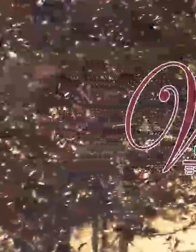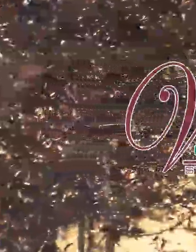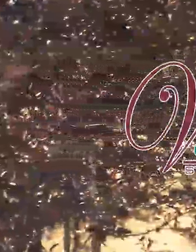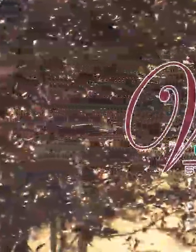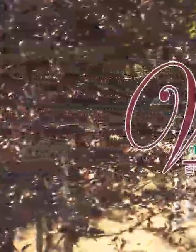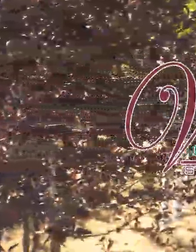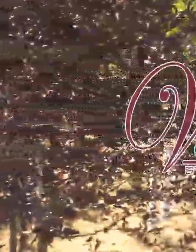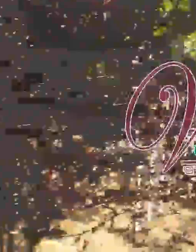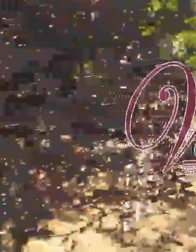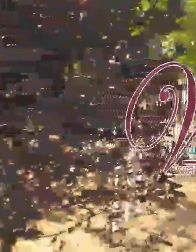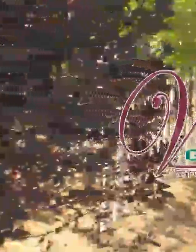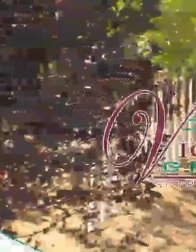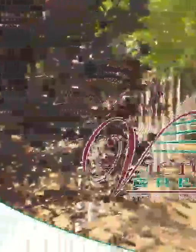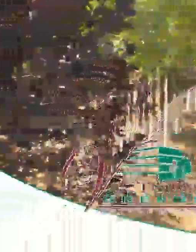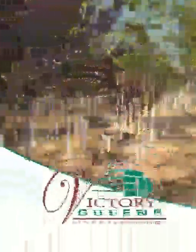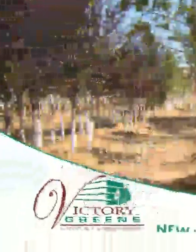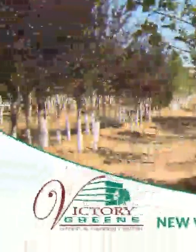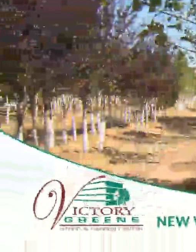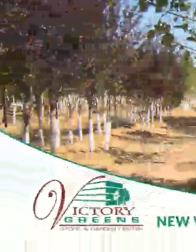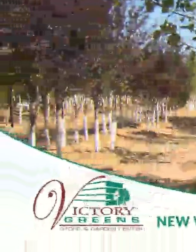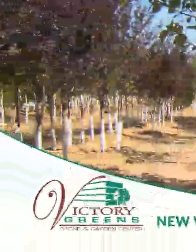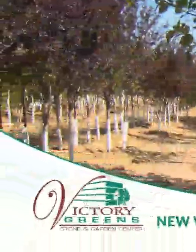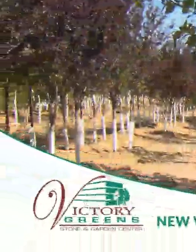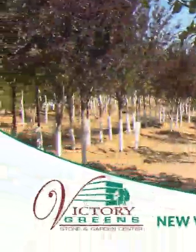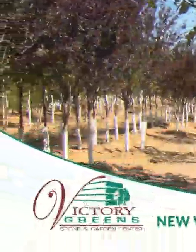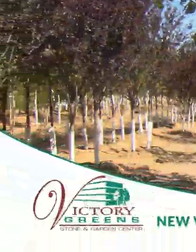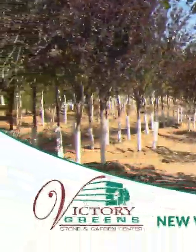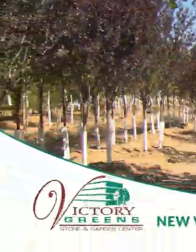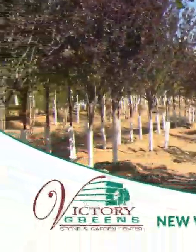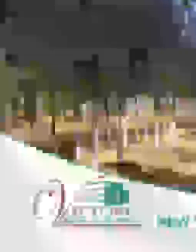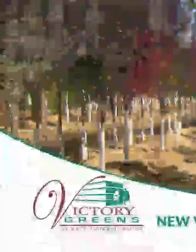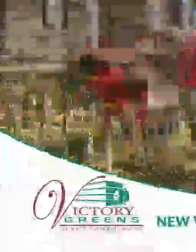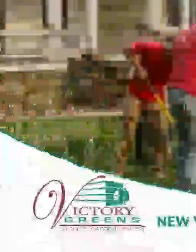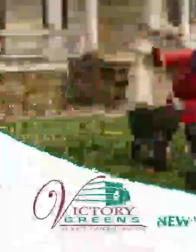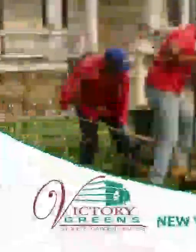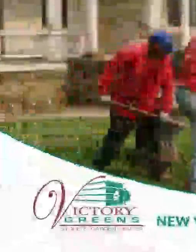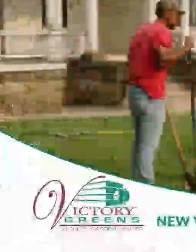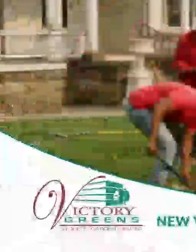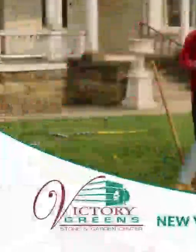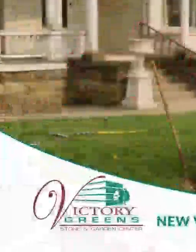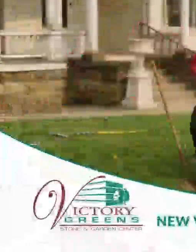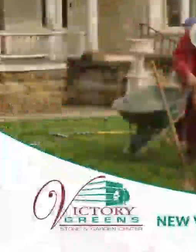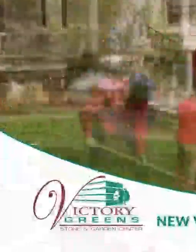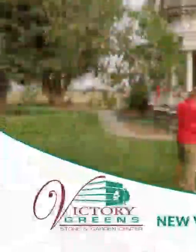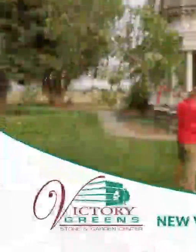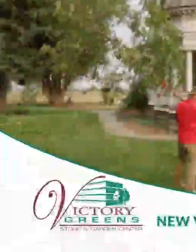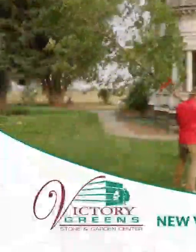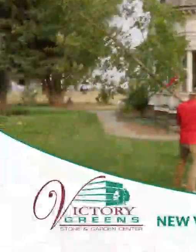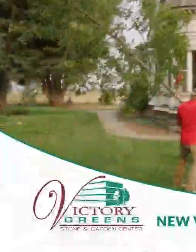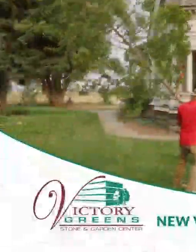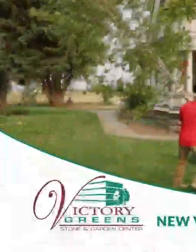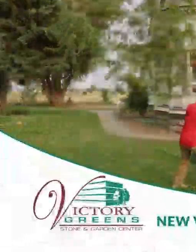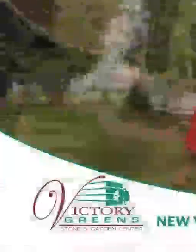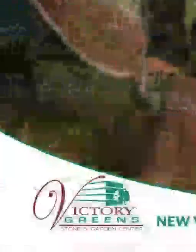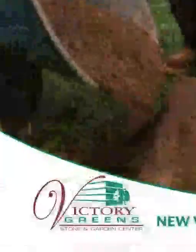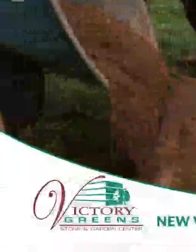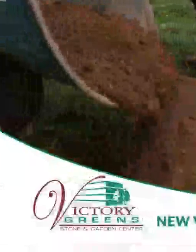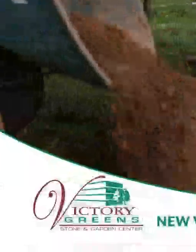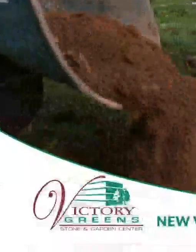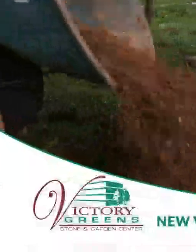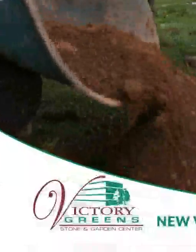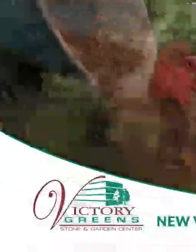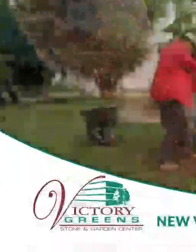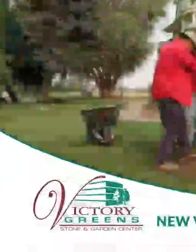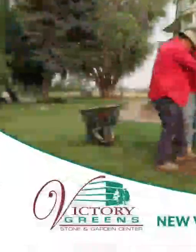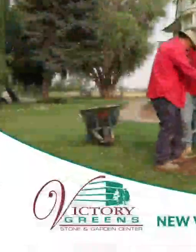Spring is a great time to plant trees, and at Victory Greens, we have thousands of fresh trees ready to plant, and we will plant them for free. That's right, buy